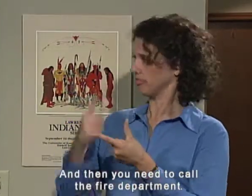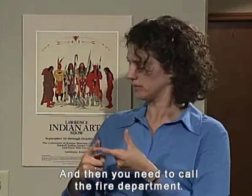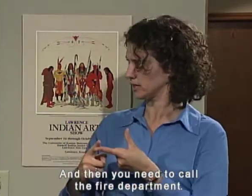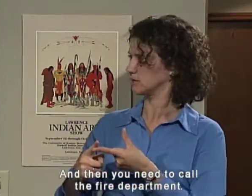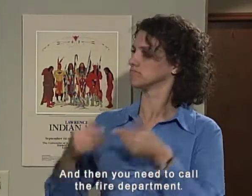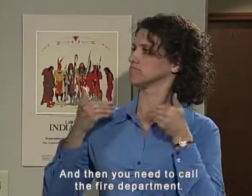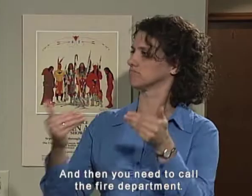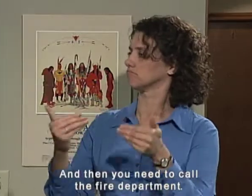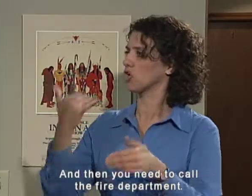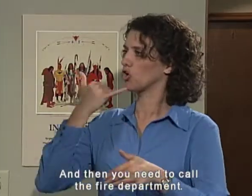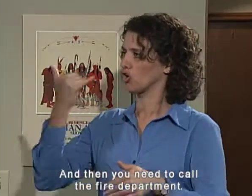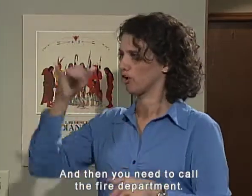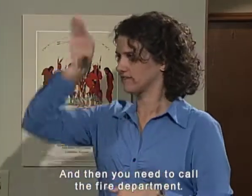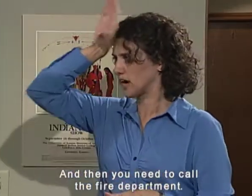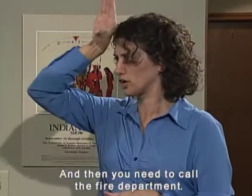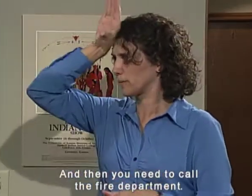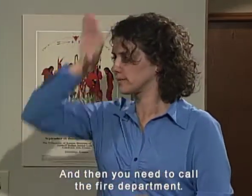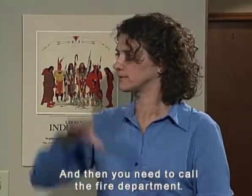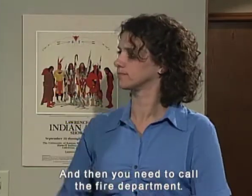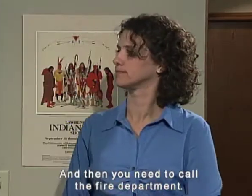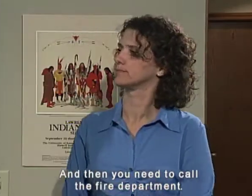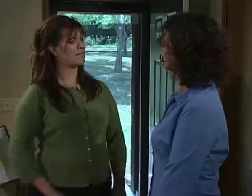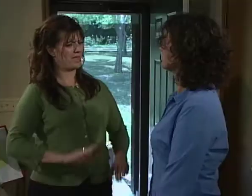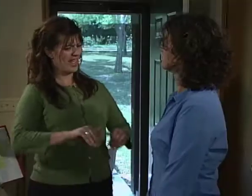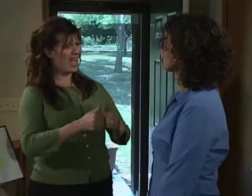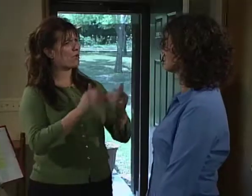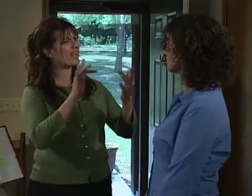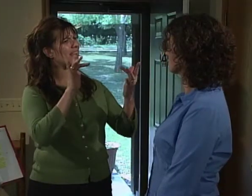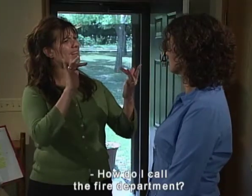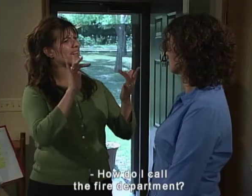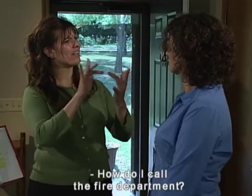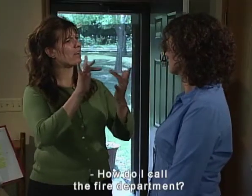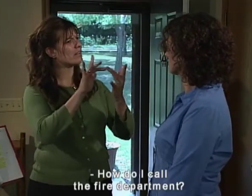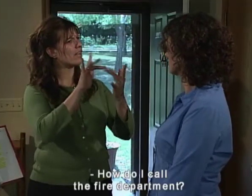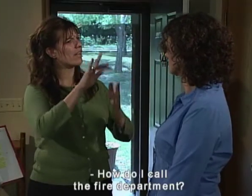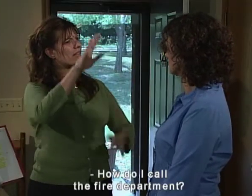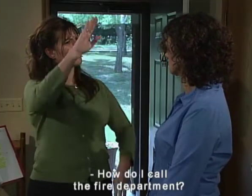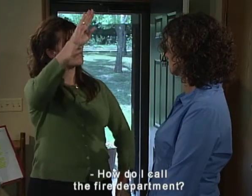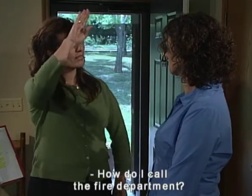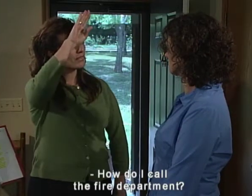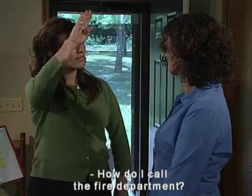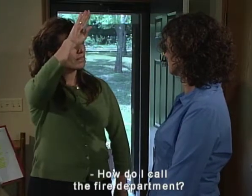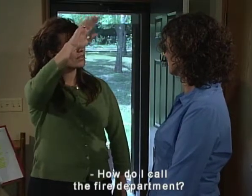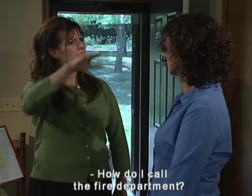and then you need to call the fire department. How do I call the fire department?